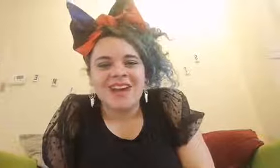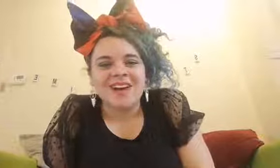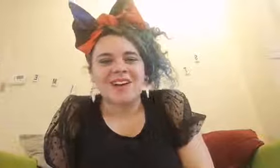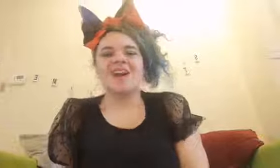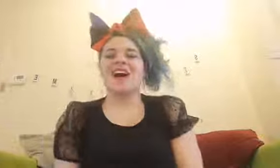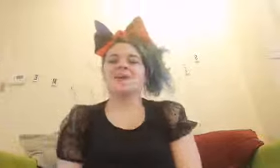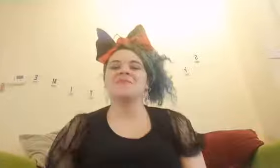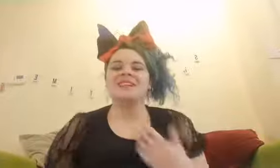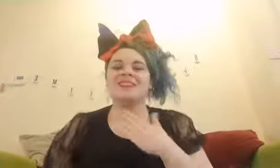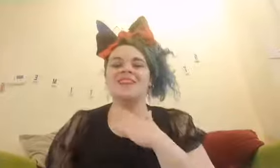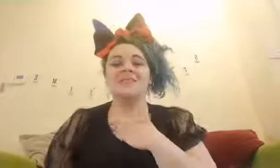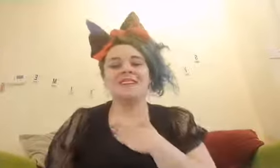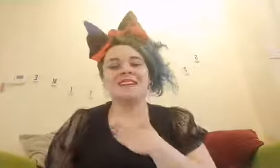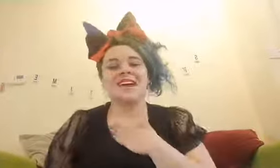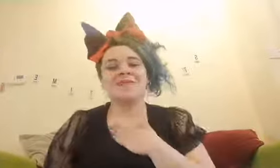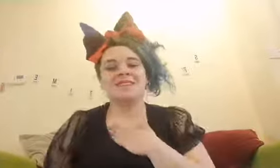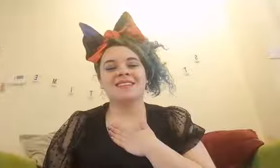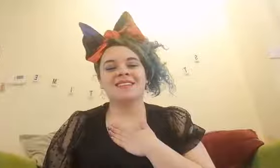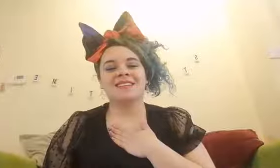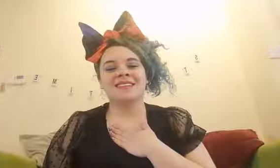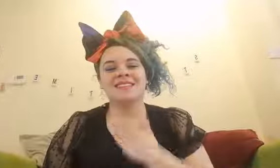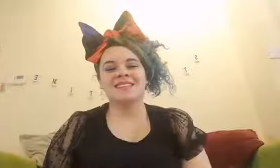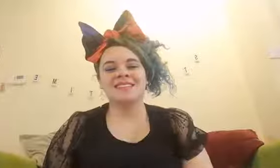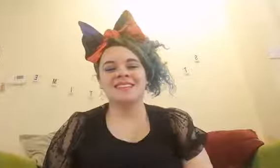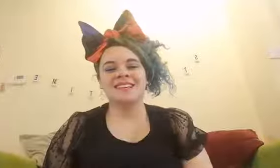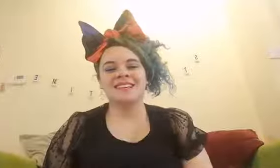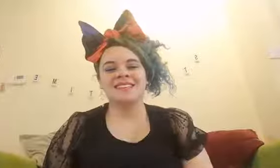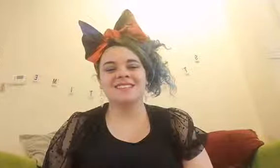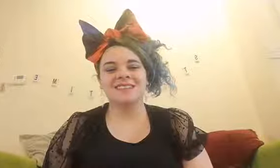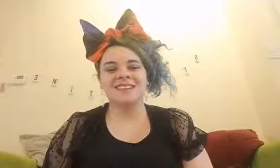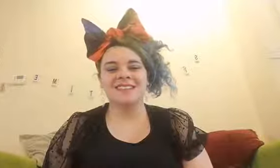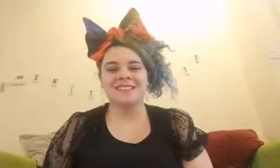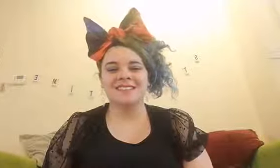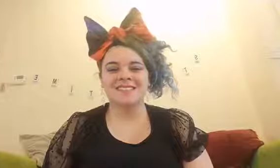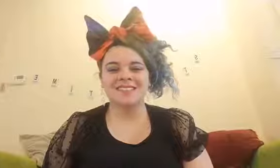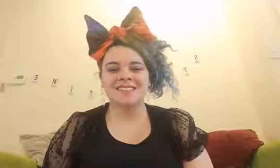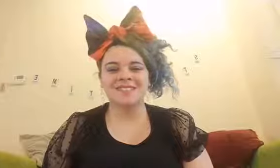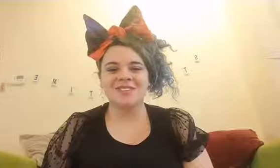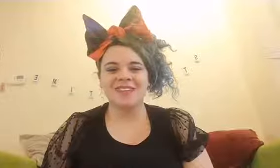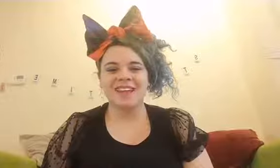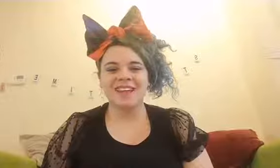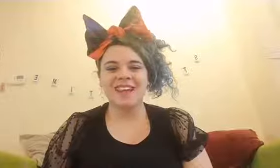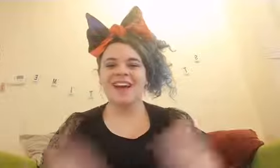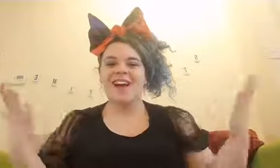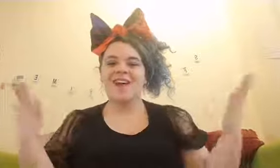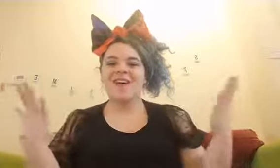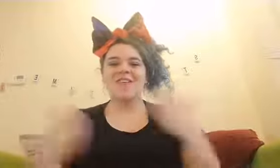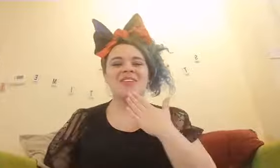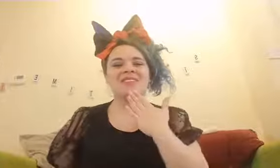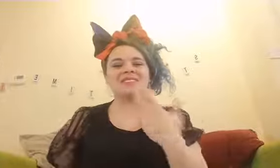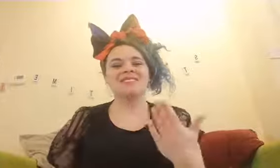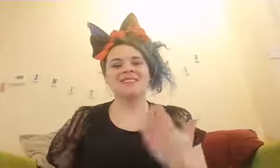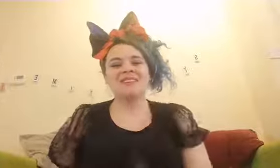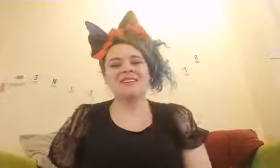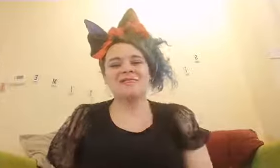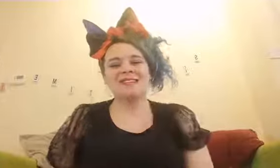Oh, I'm really happy that you liked telling and signing the story. Oh, thank you so much, Betty